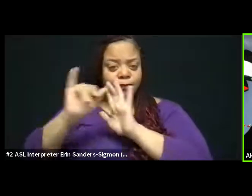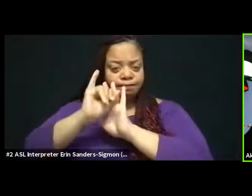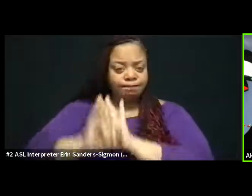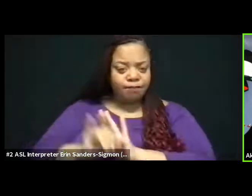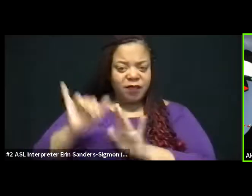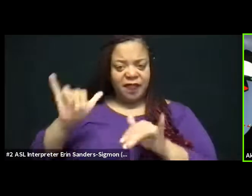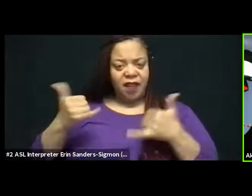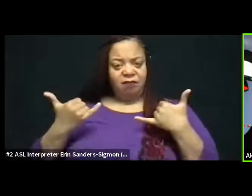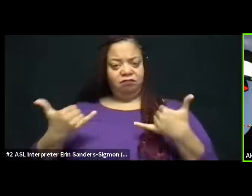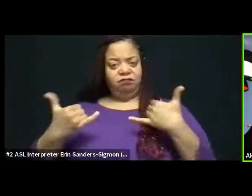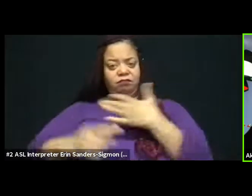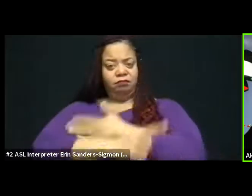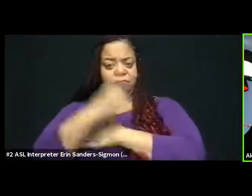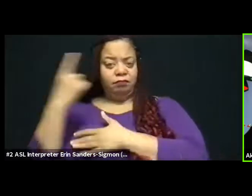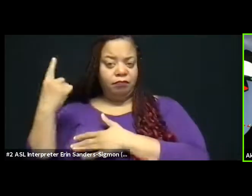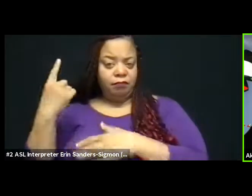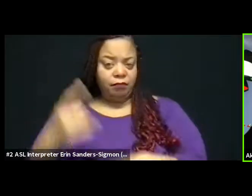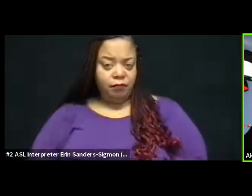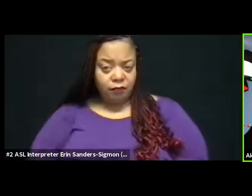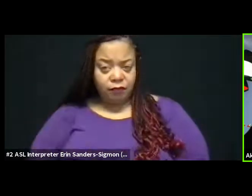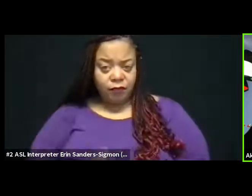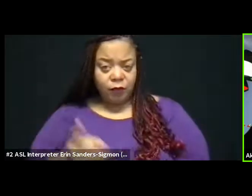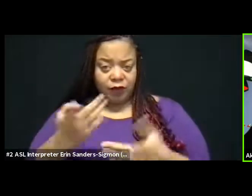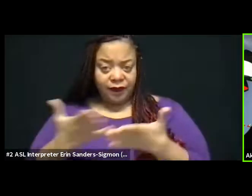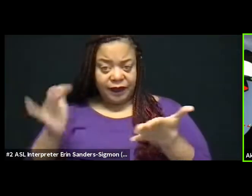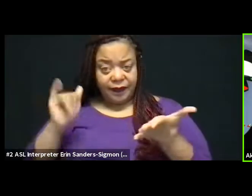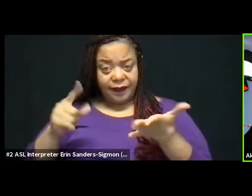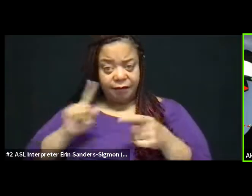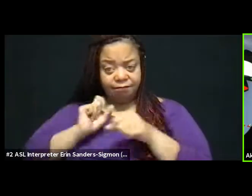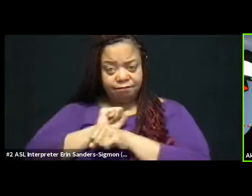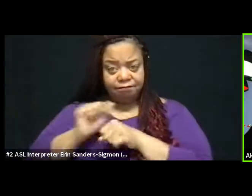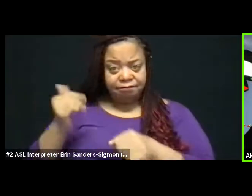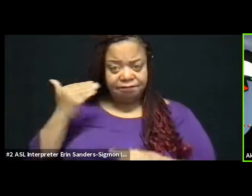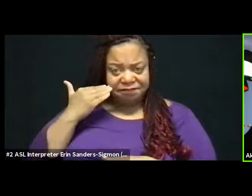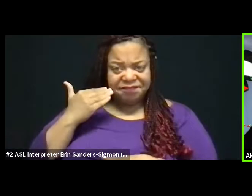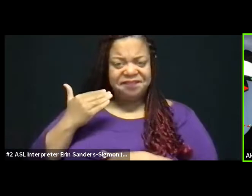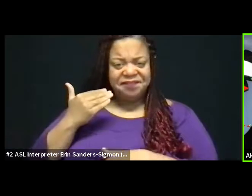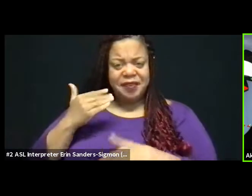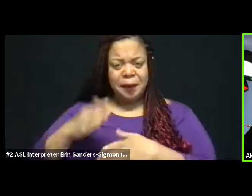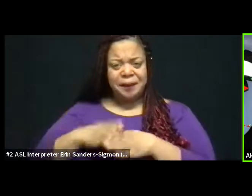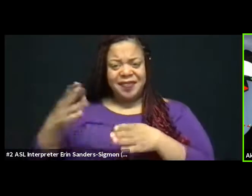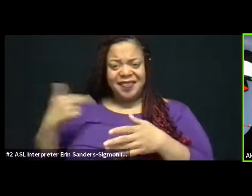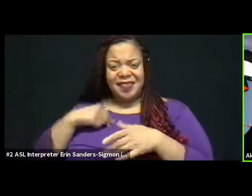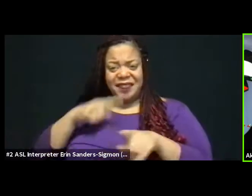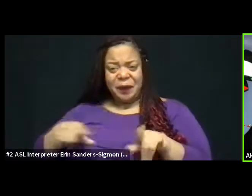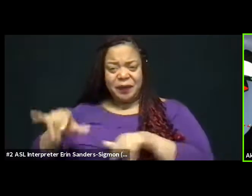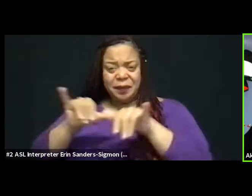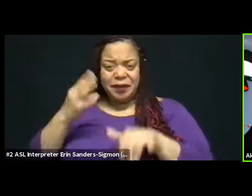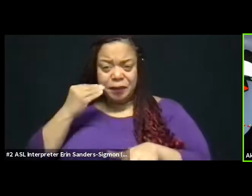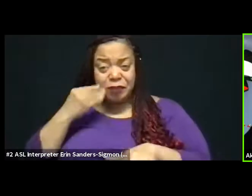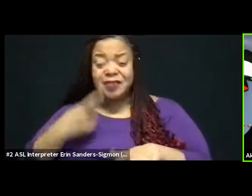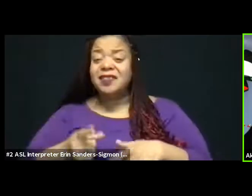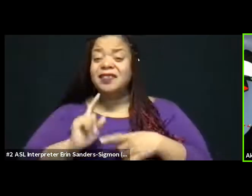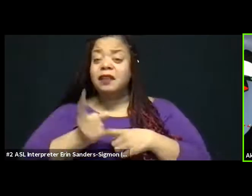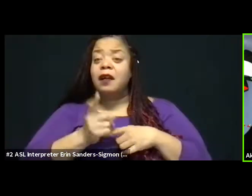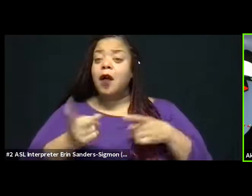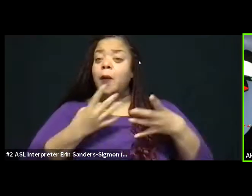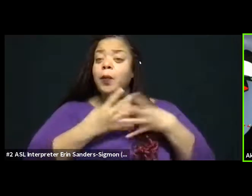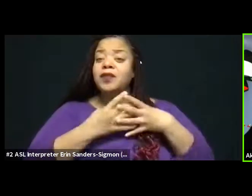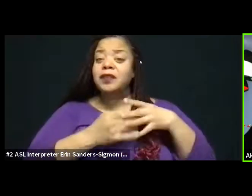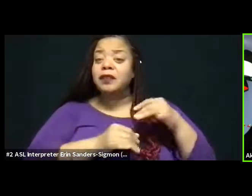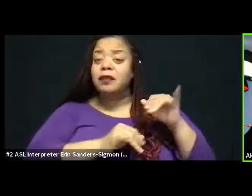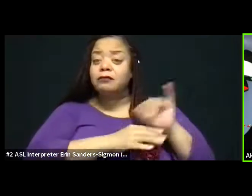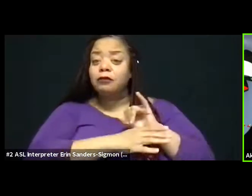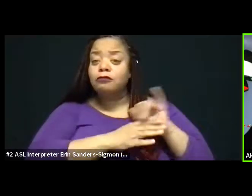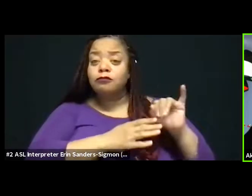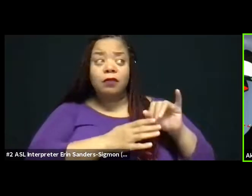y'all can actually go look and do this, you know, besides, you know, having your own experiences, is last summer, many children,